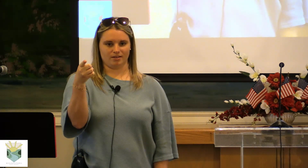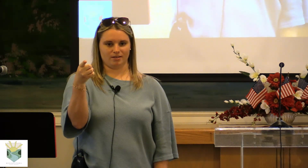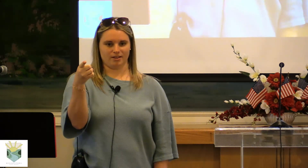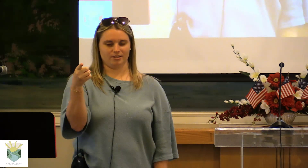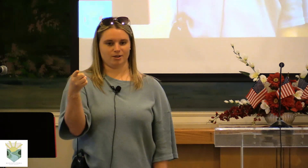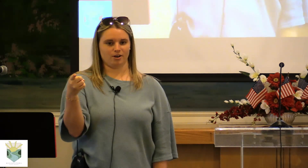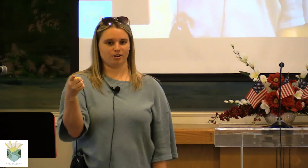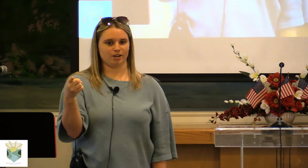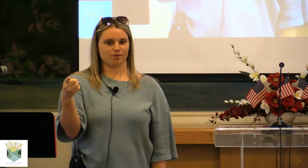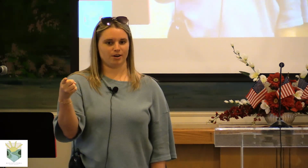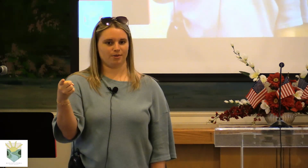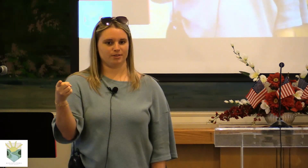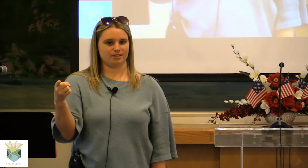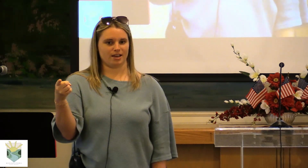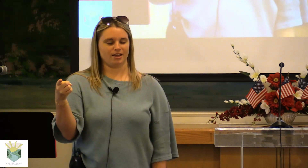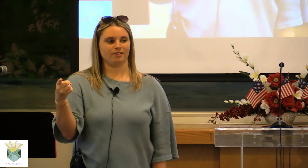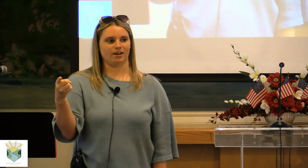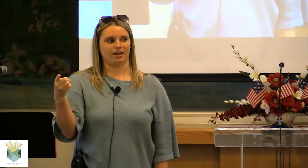And so earlier when I was saying like